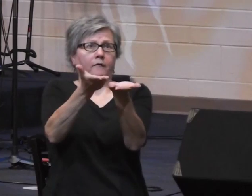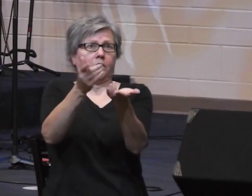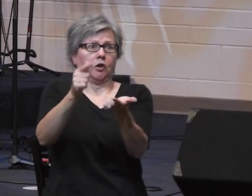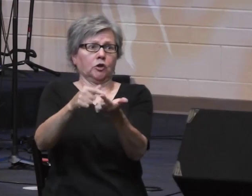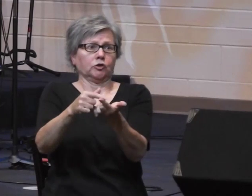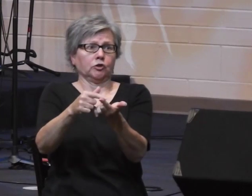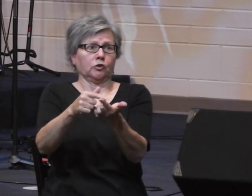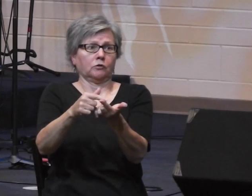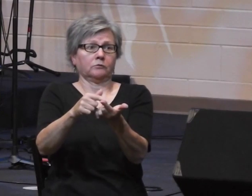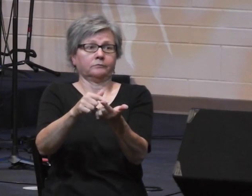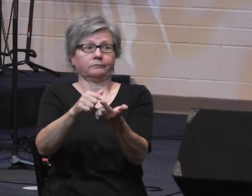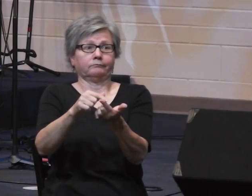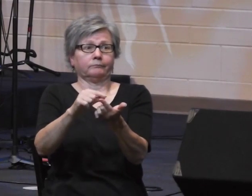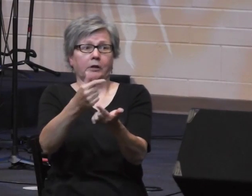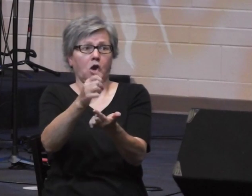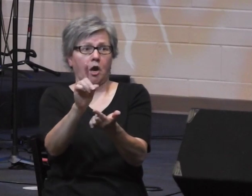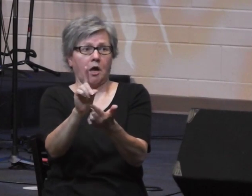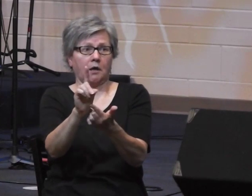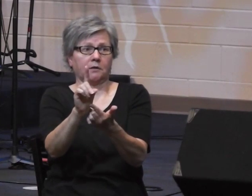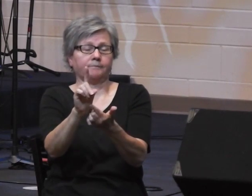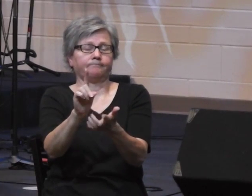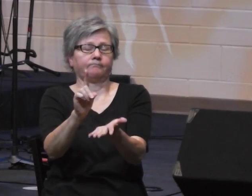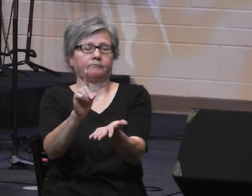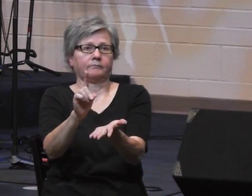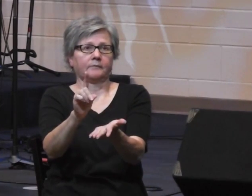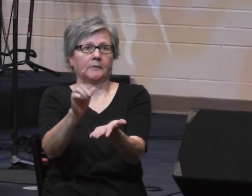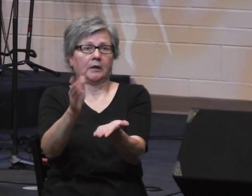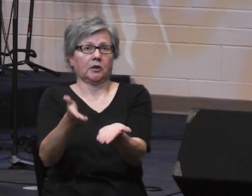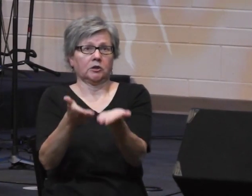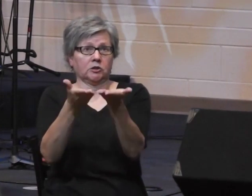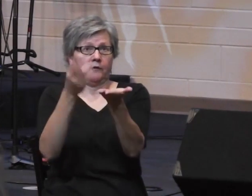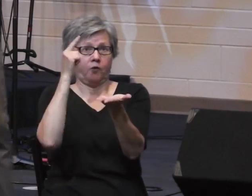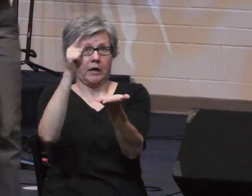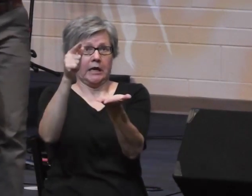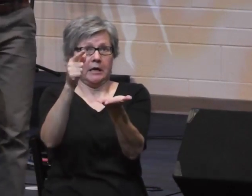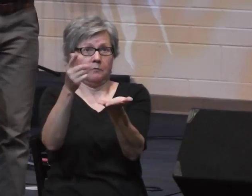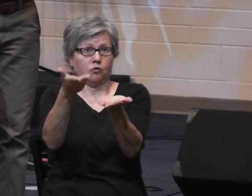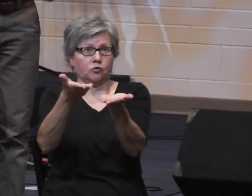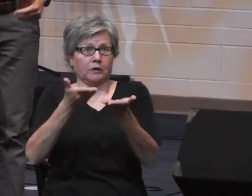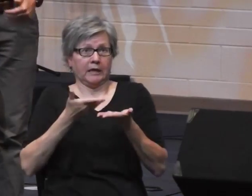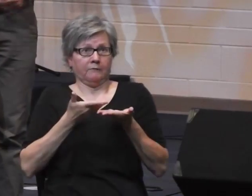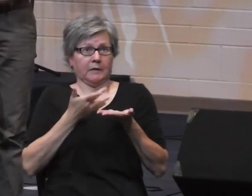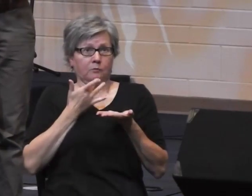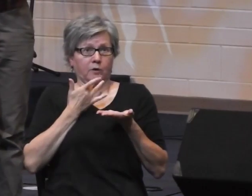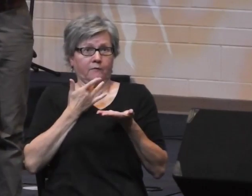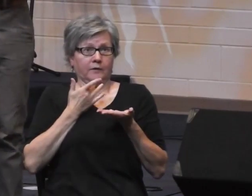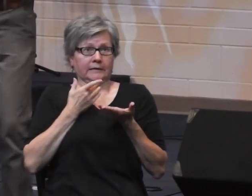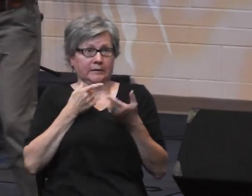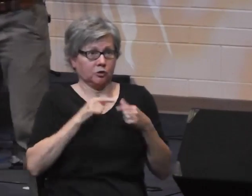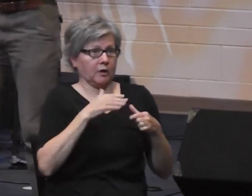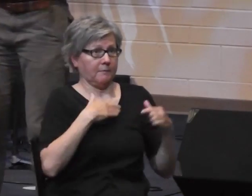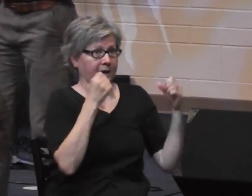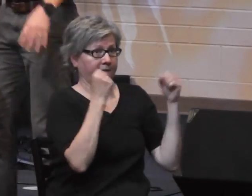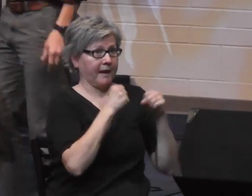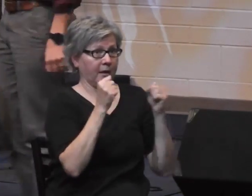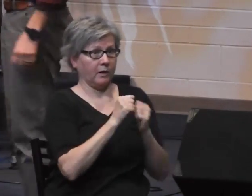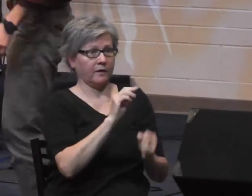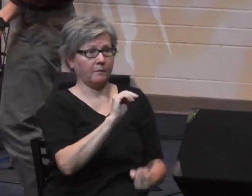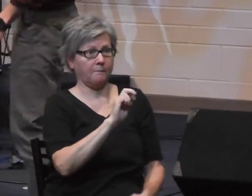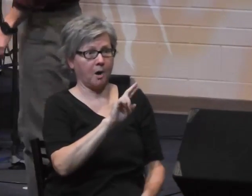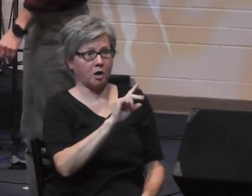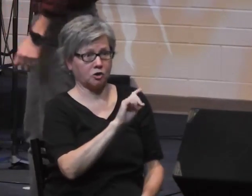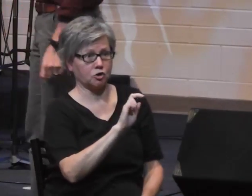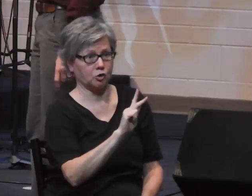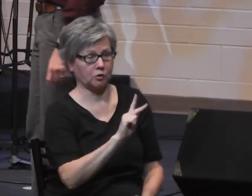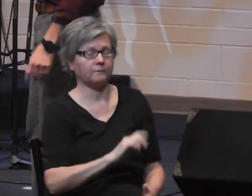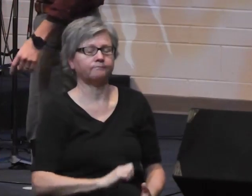that Shamash might give me his favor in my fight with Marduk. So from the very beginning